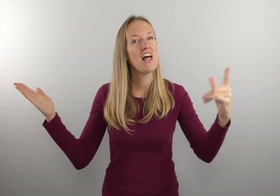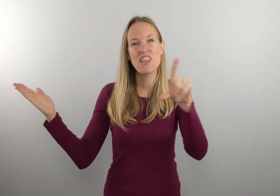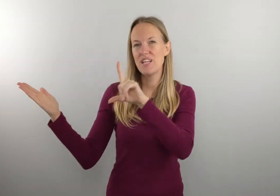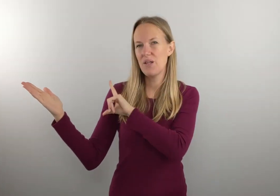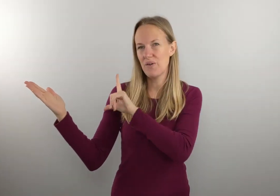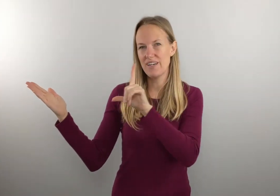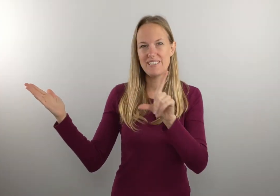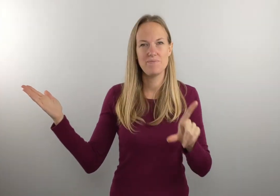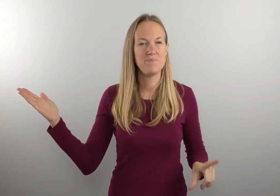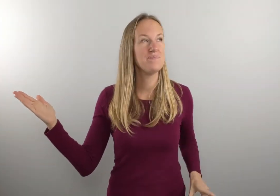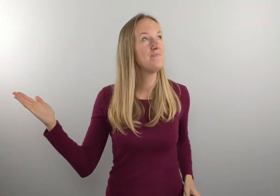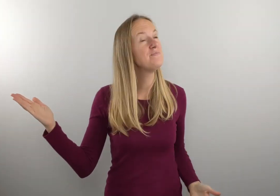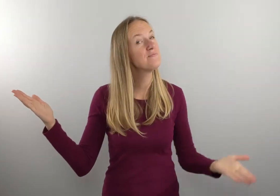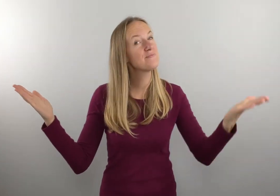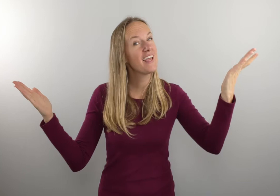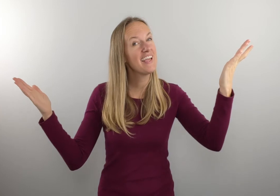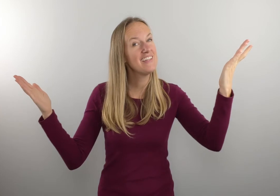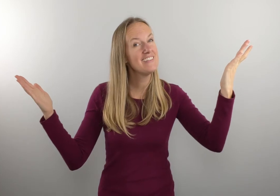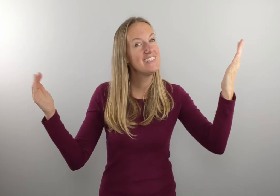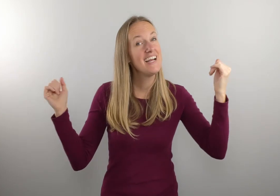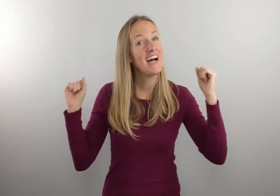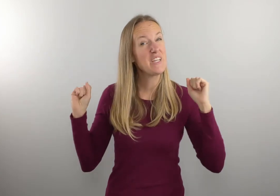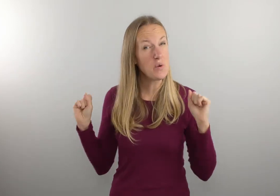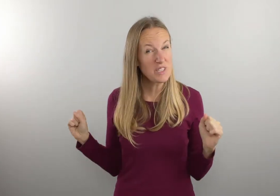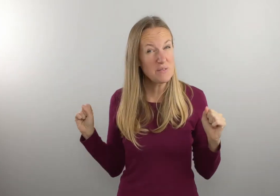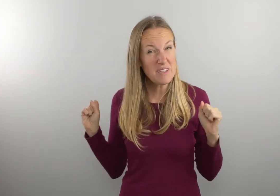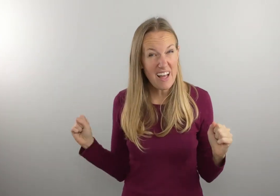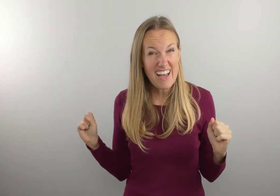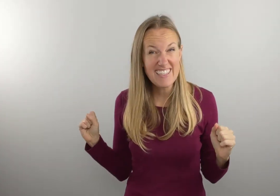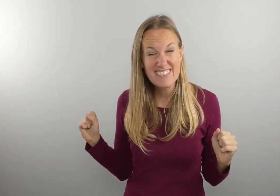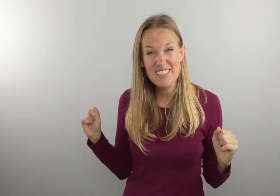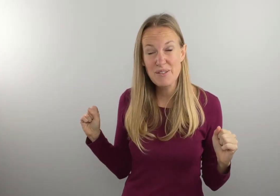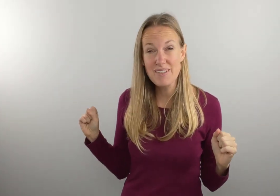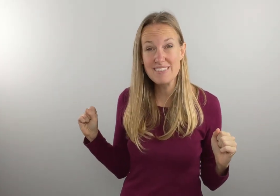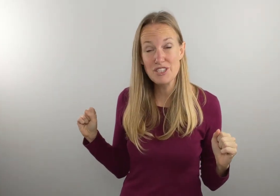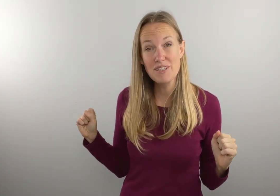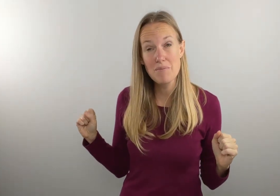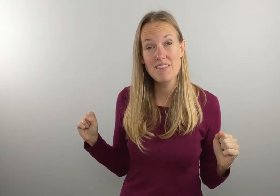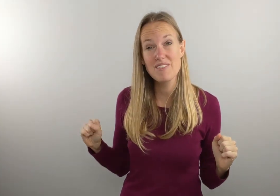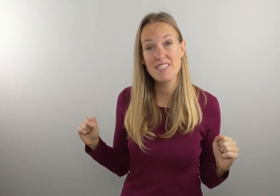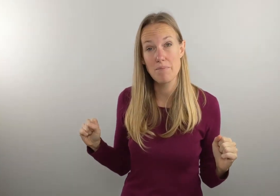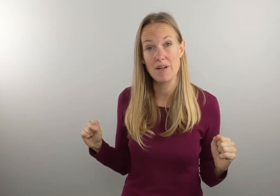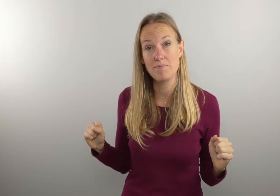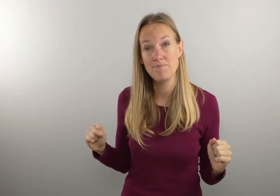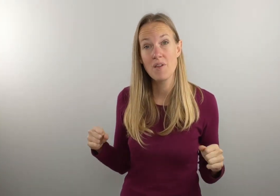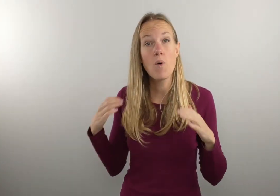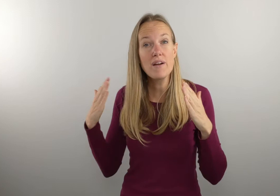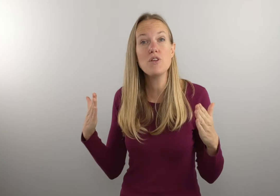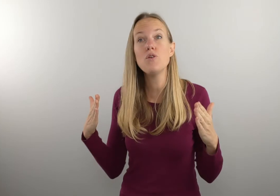the Lord. Okay. I know we're doing a lot in these tutorials during the month of December. Why don't you,